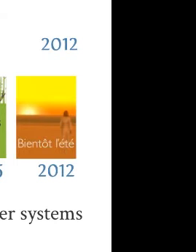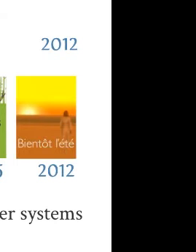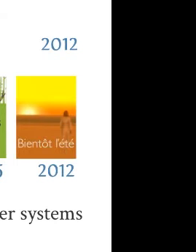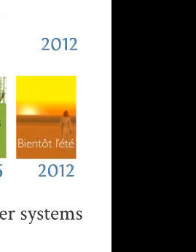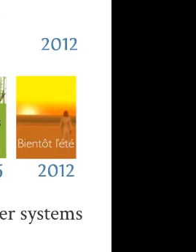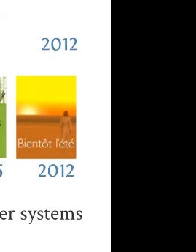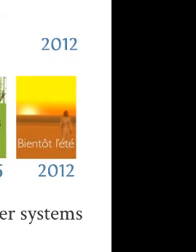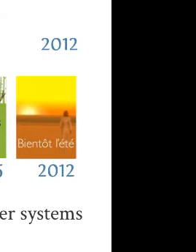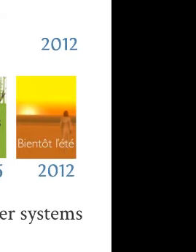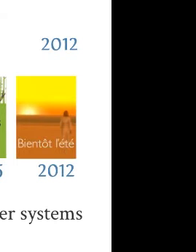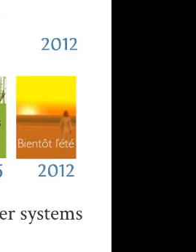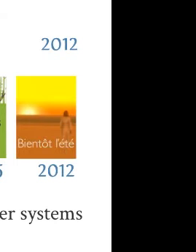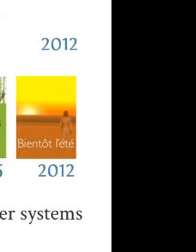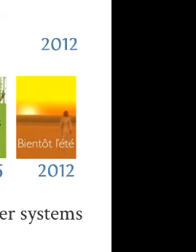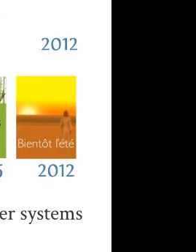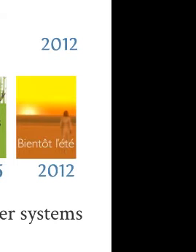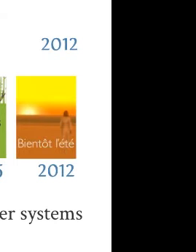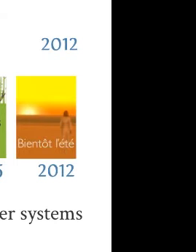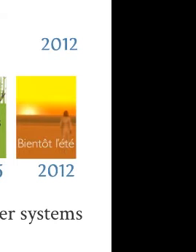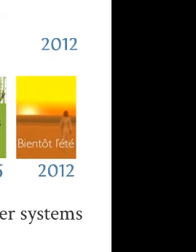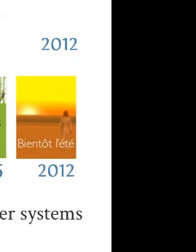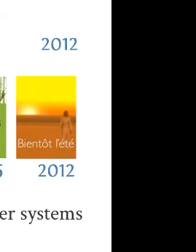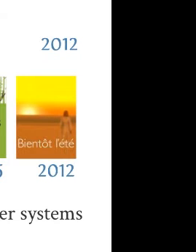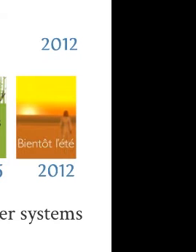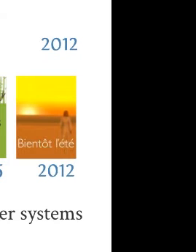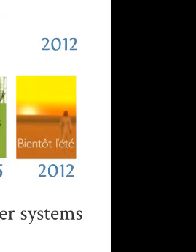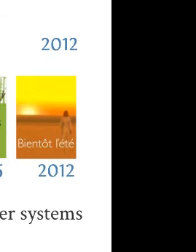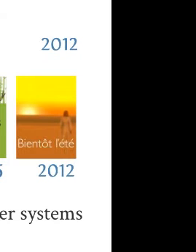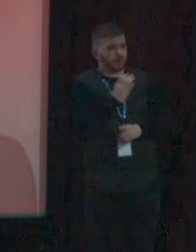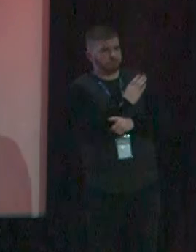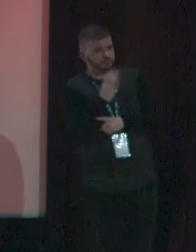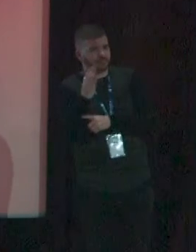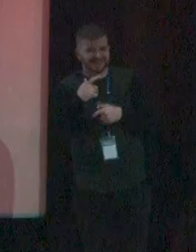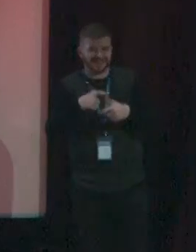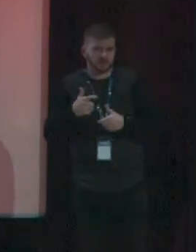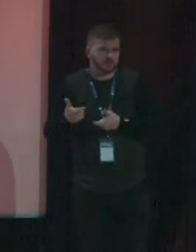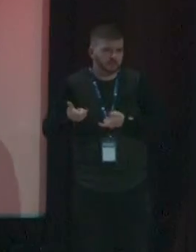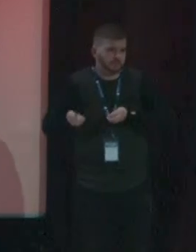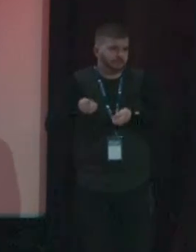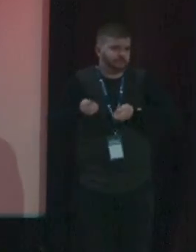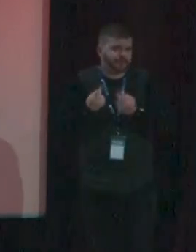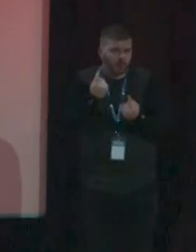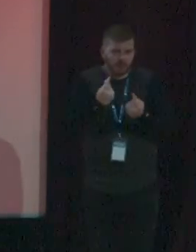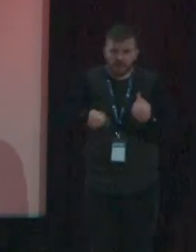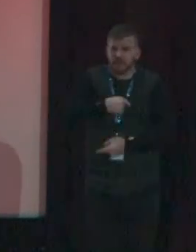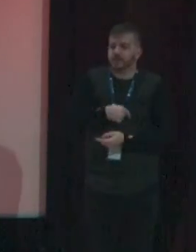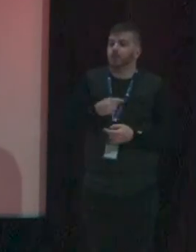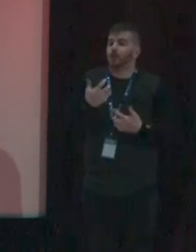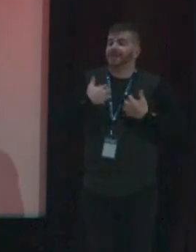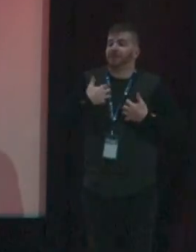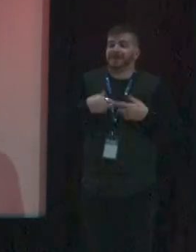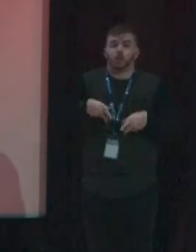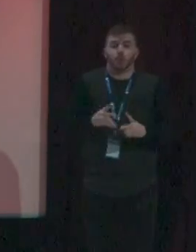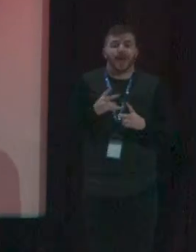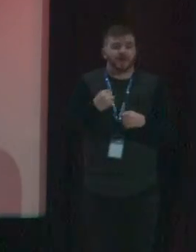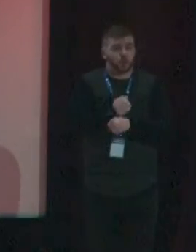although I gather millennials still need the internet to talk to each other when they're sat around the table. So we have these really interesting ways of doing